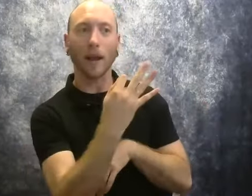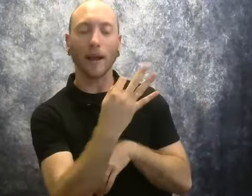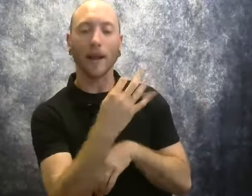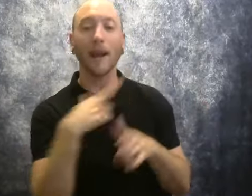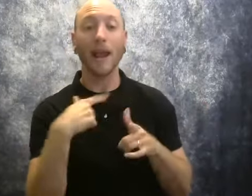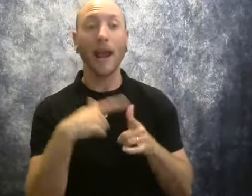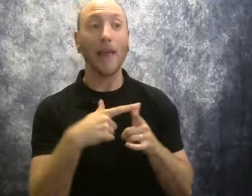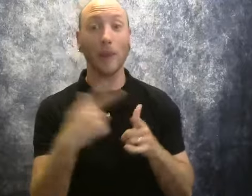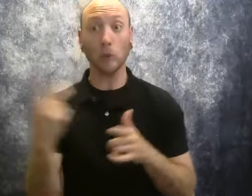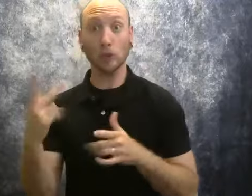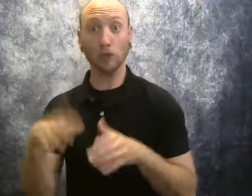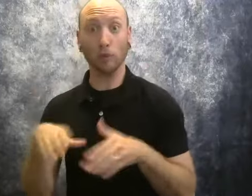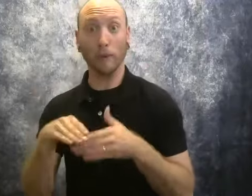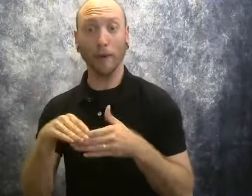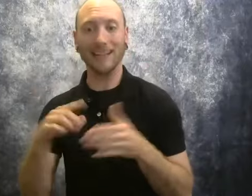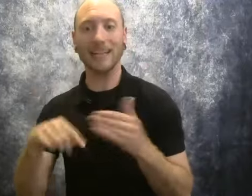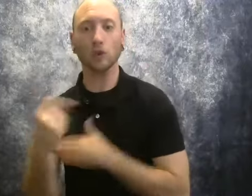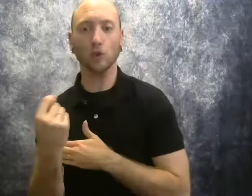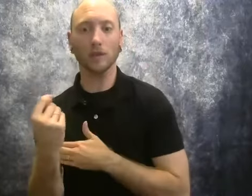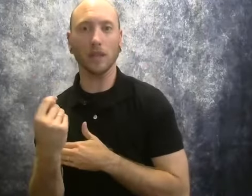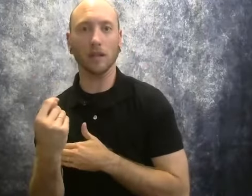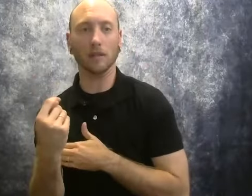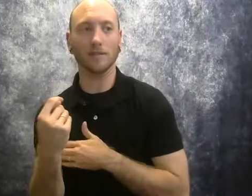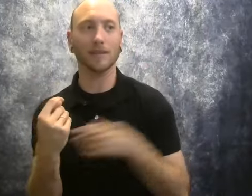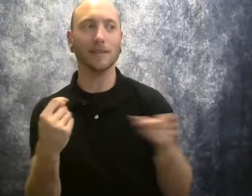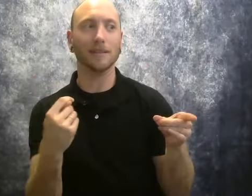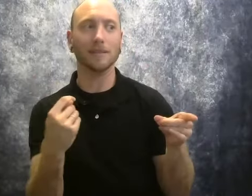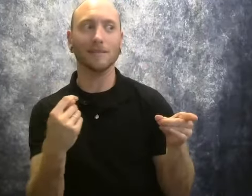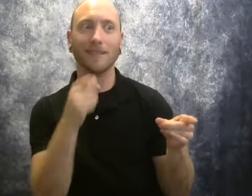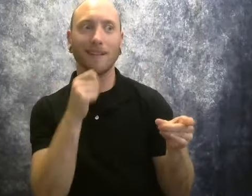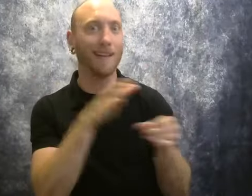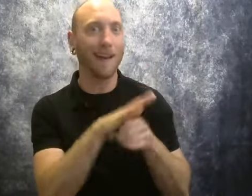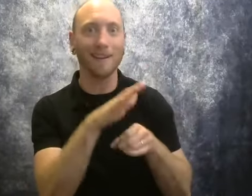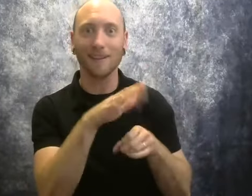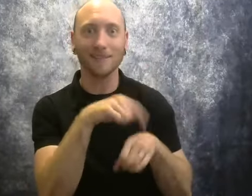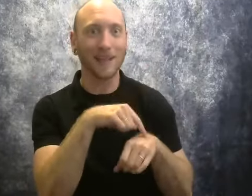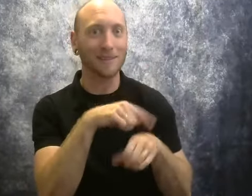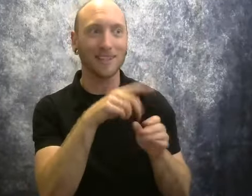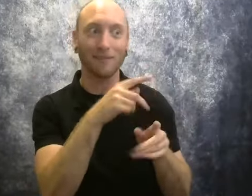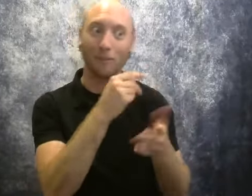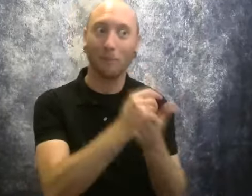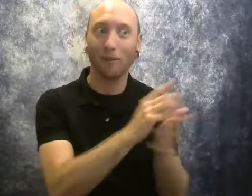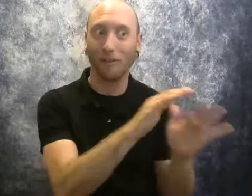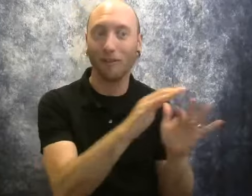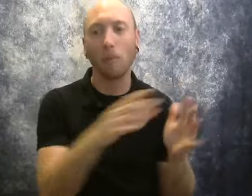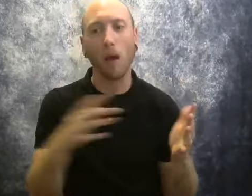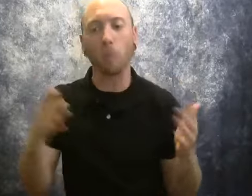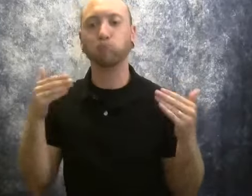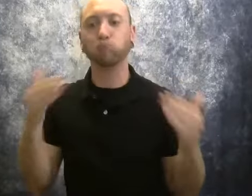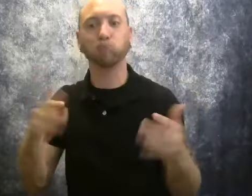my application in on the Friday, and we got married at a registry office on the Tuesday, which of course didn't allow them any time. But I'm sure